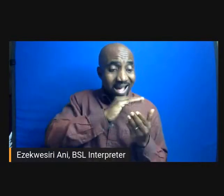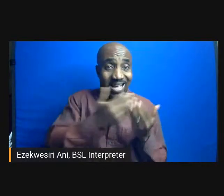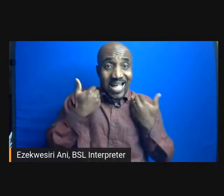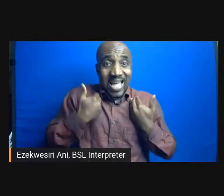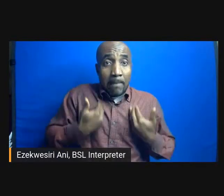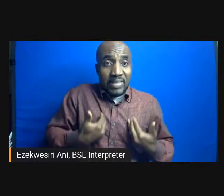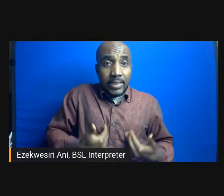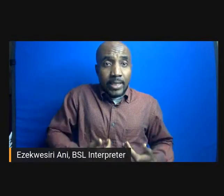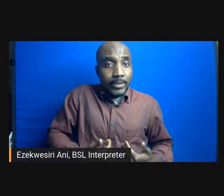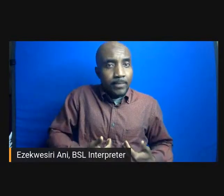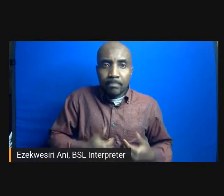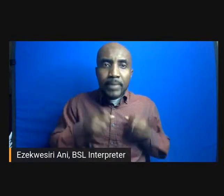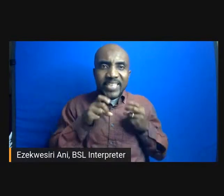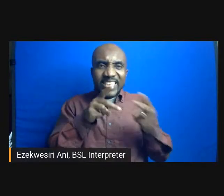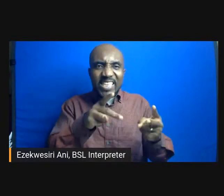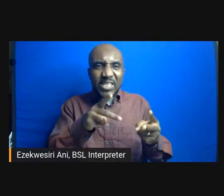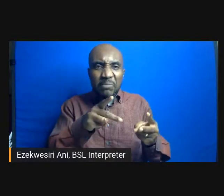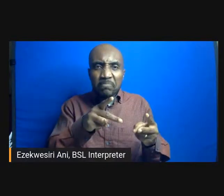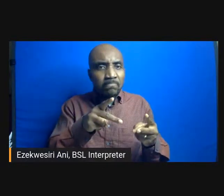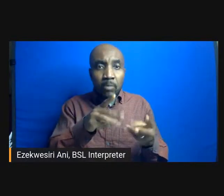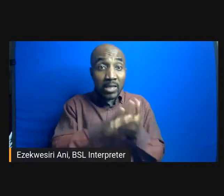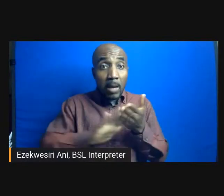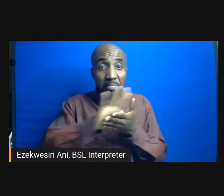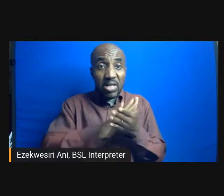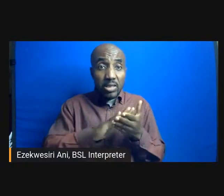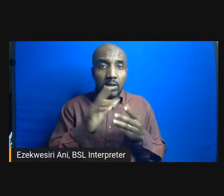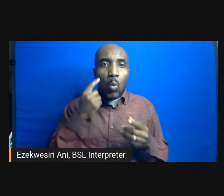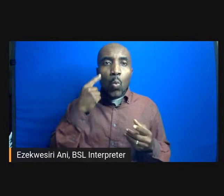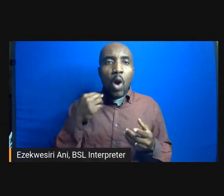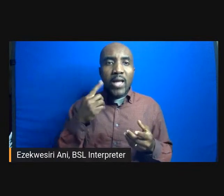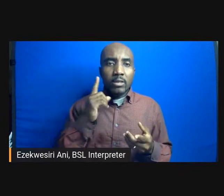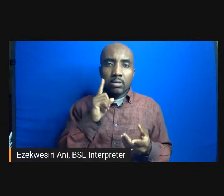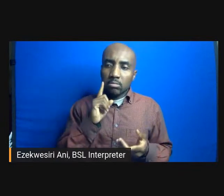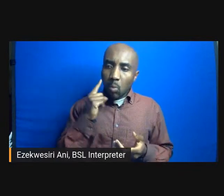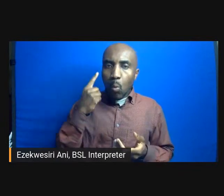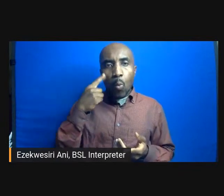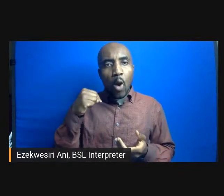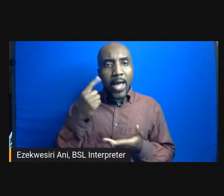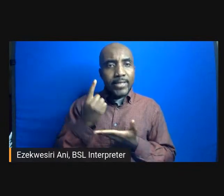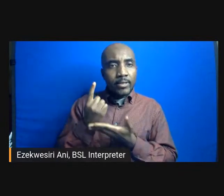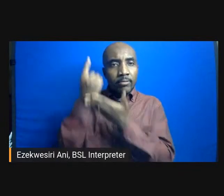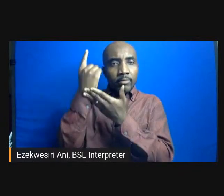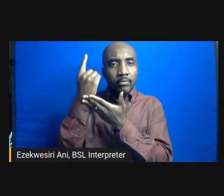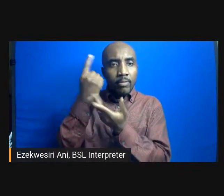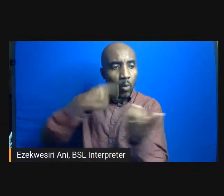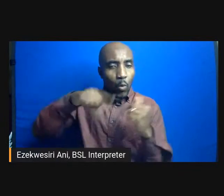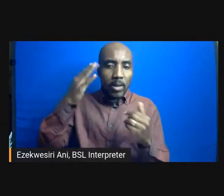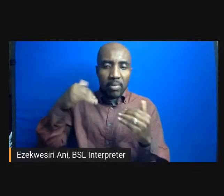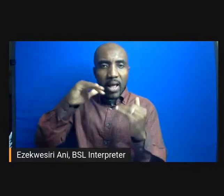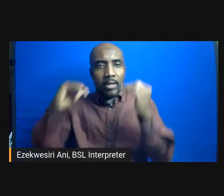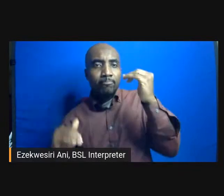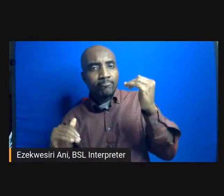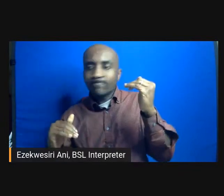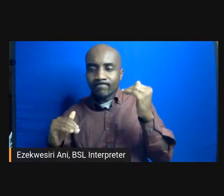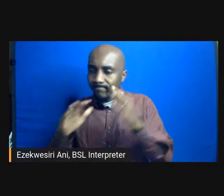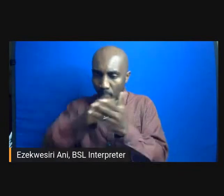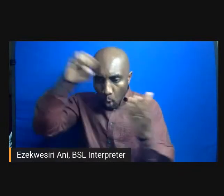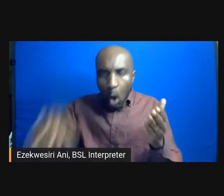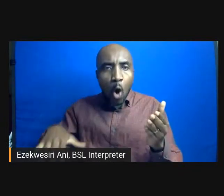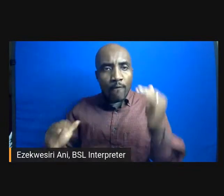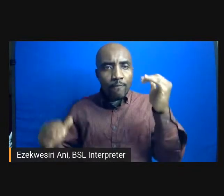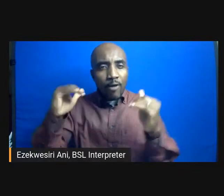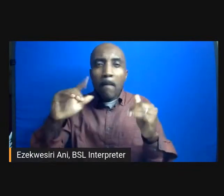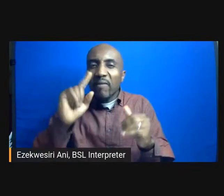is a system that must end. But first, let us go back together in history and remember